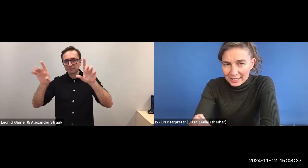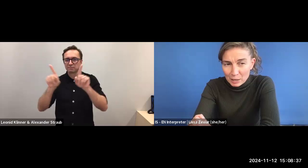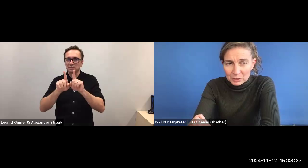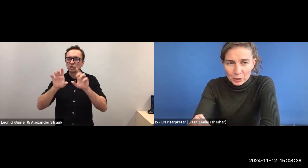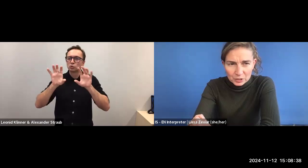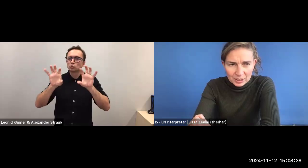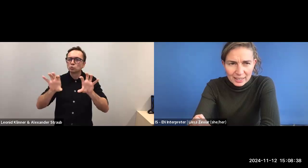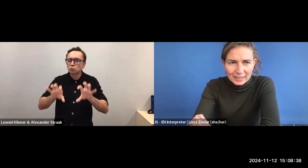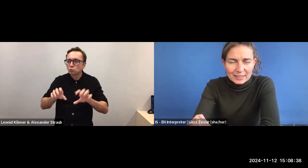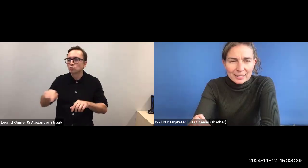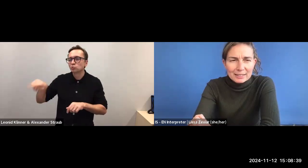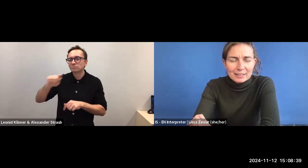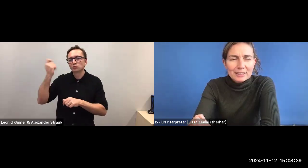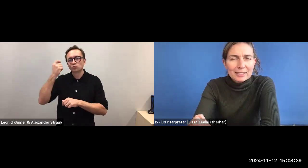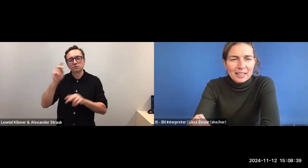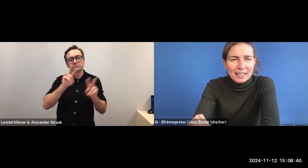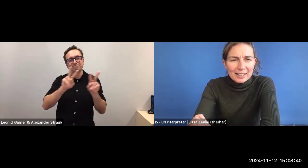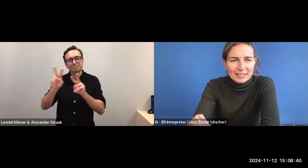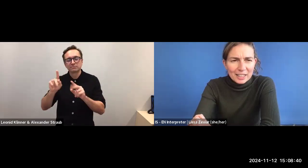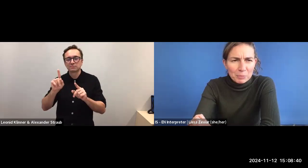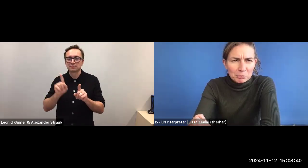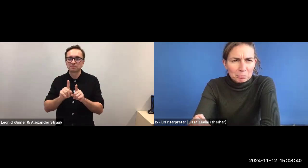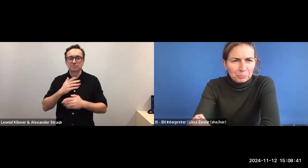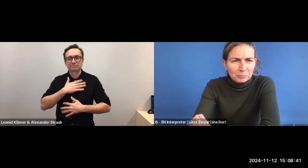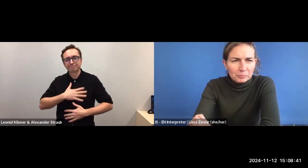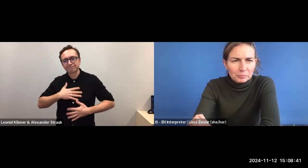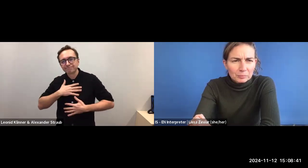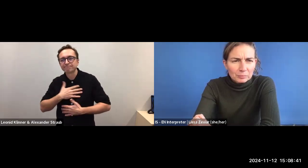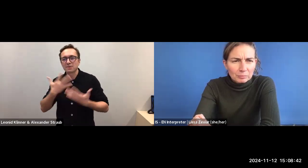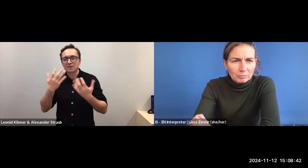So this is just an example of what it looks like. This is the setup.